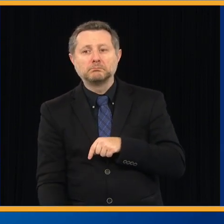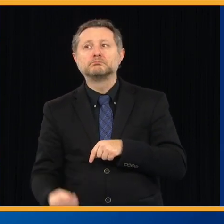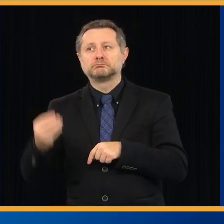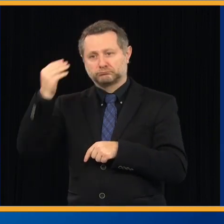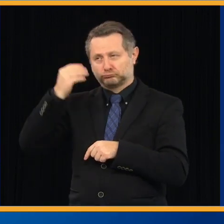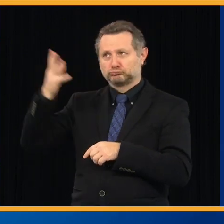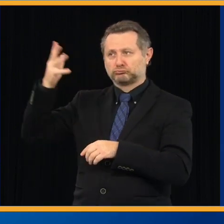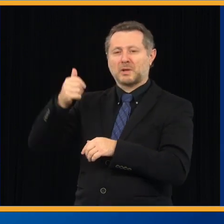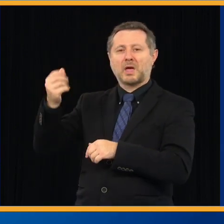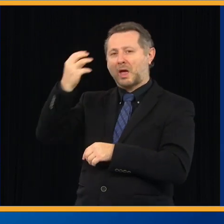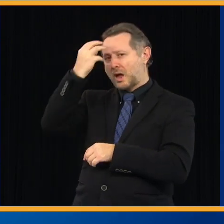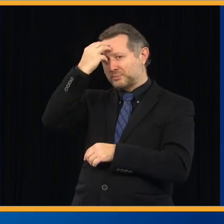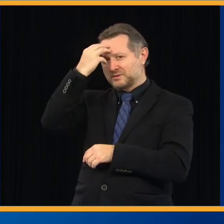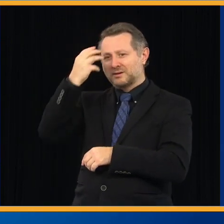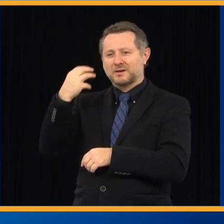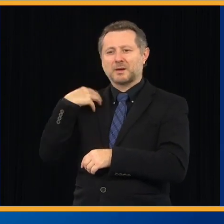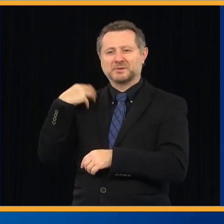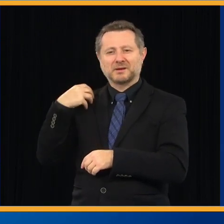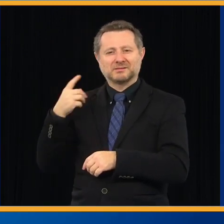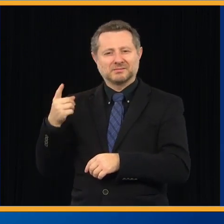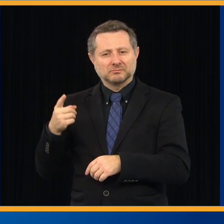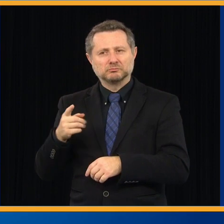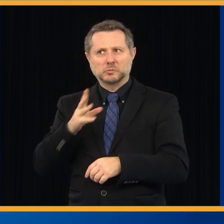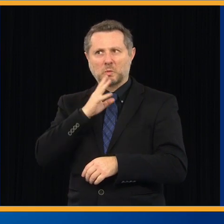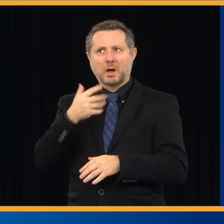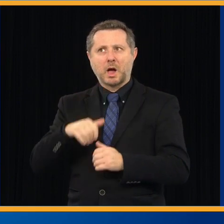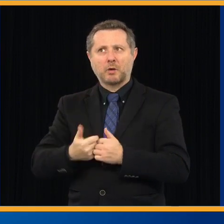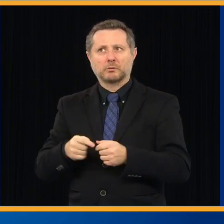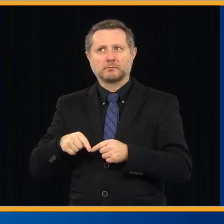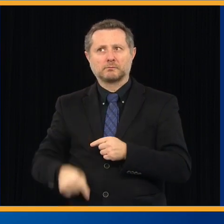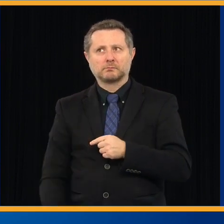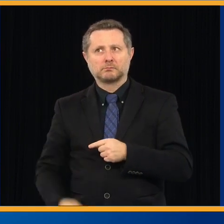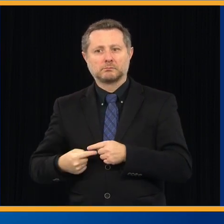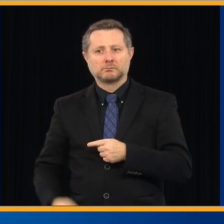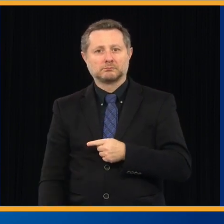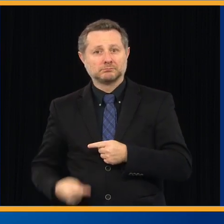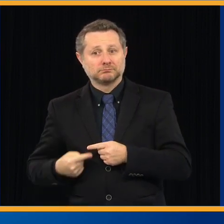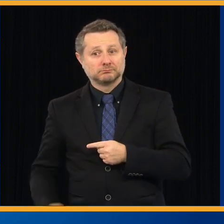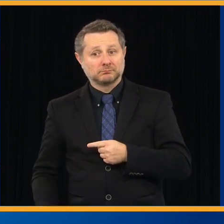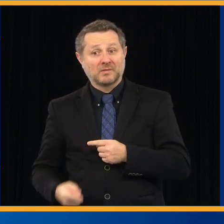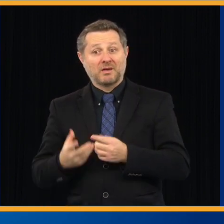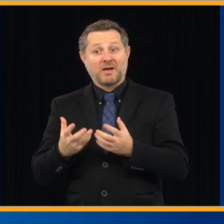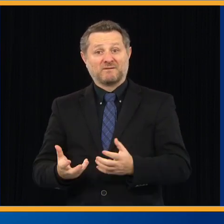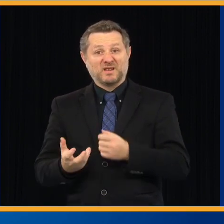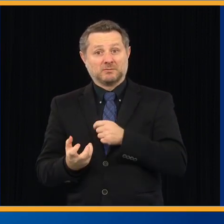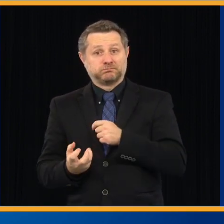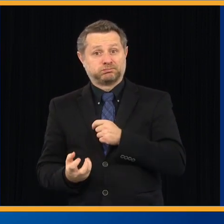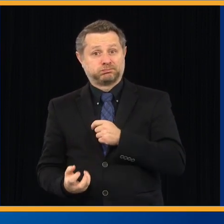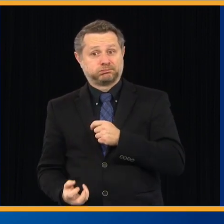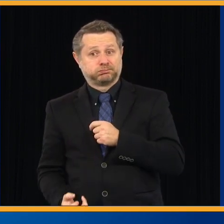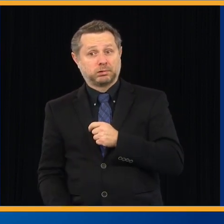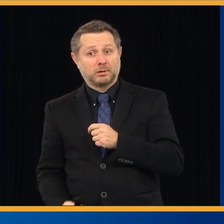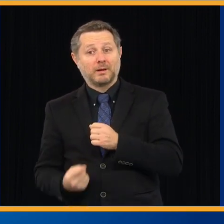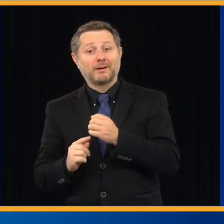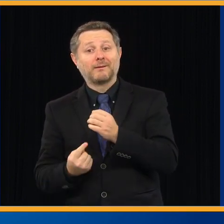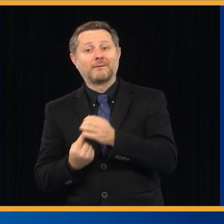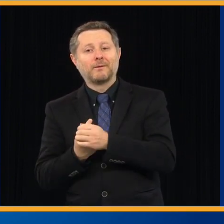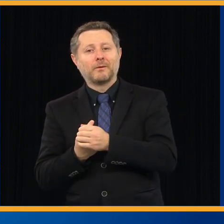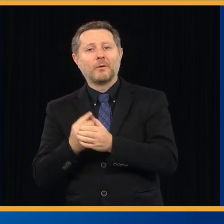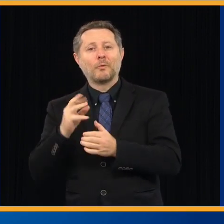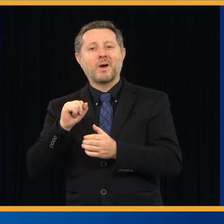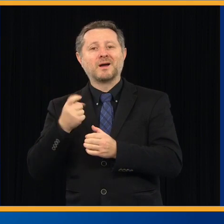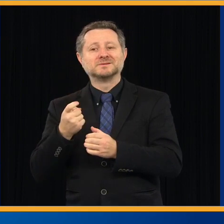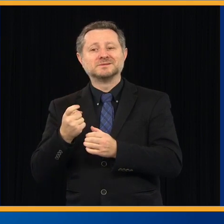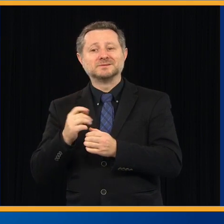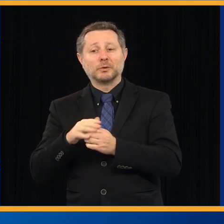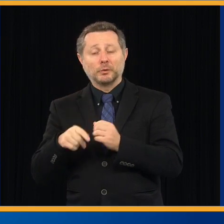the very bottom a piece of wax that would pick up what was on the ocean bottom, whatever